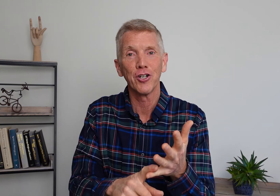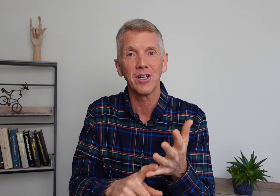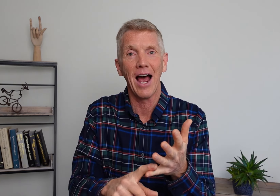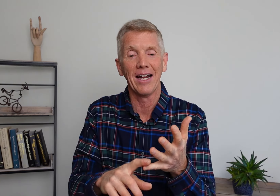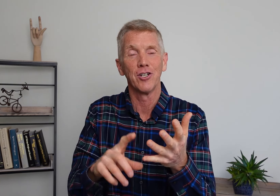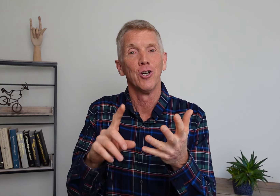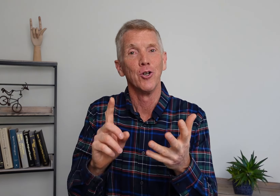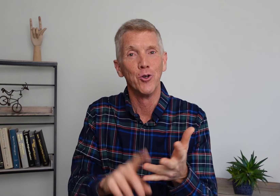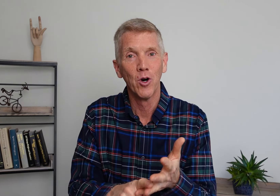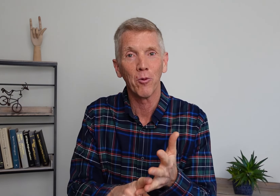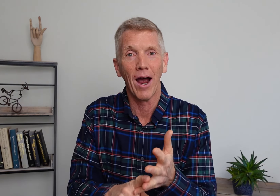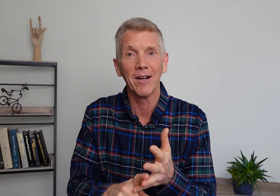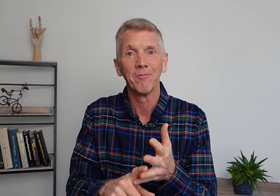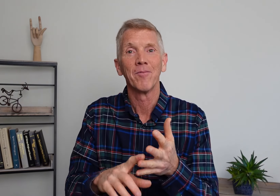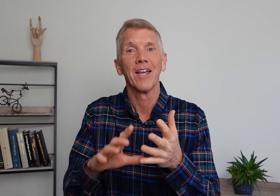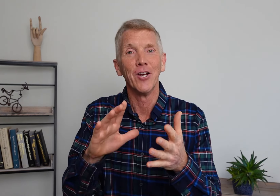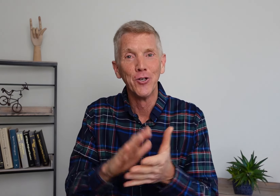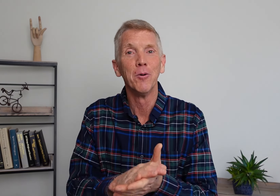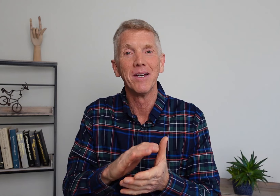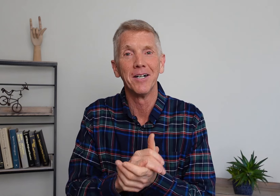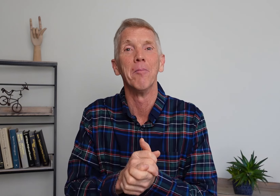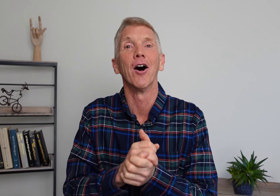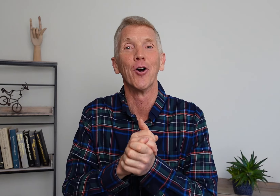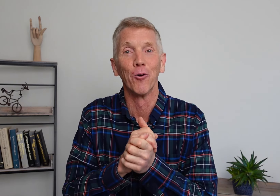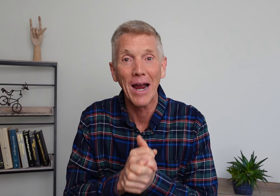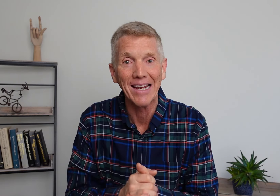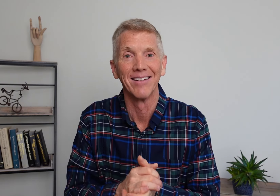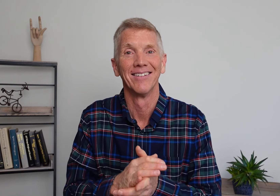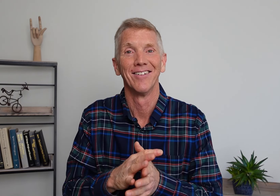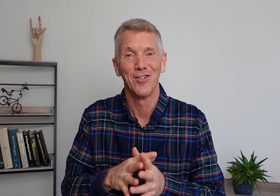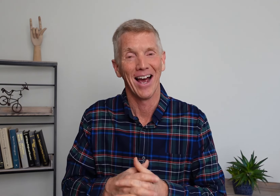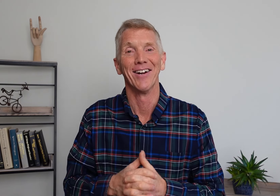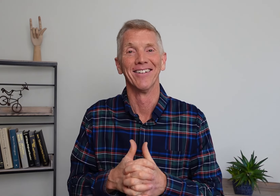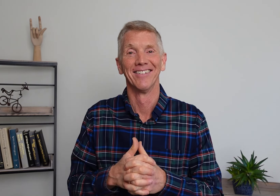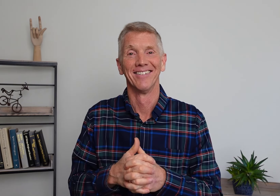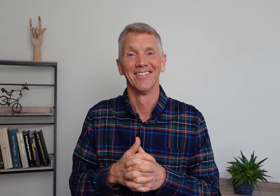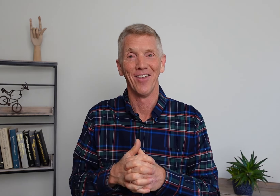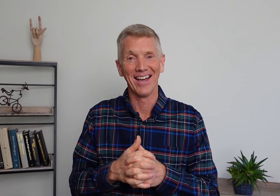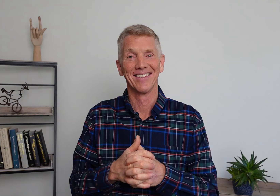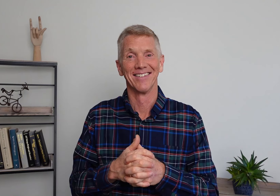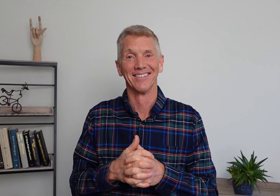signs, do them right, and you'll become a great signer. Thanks.